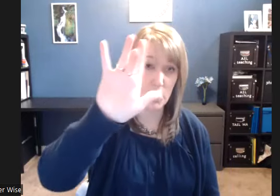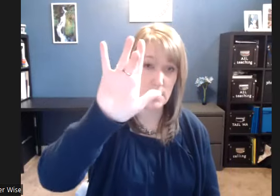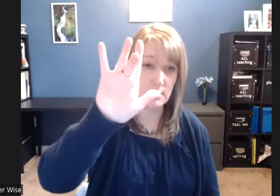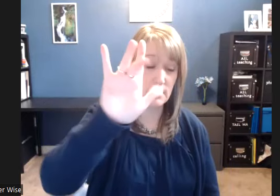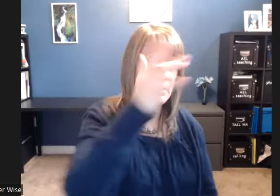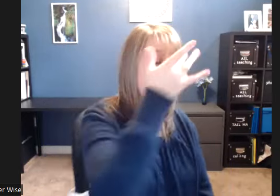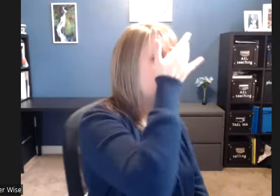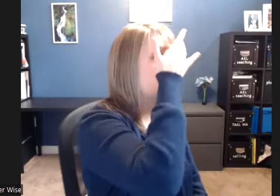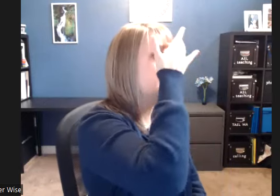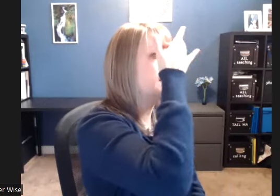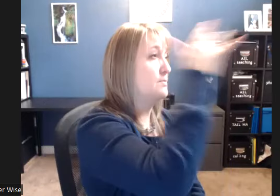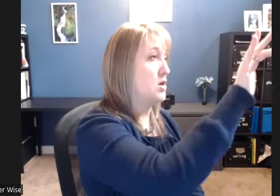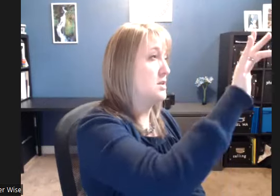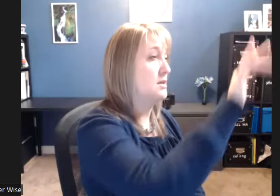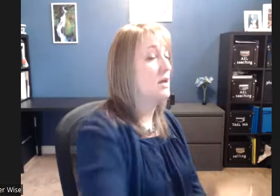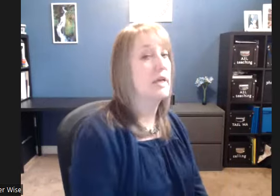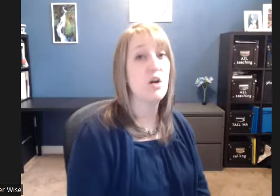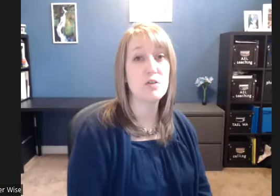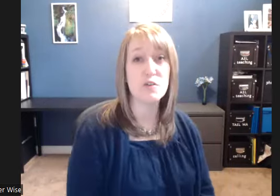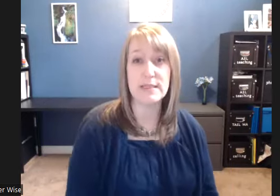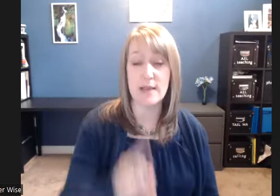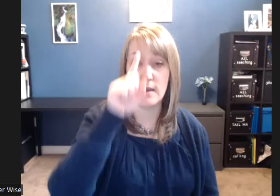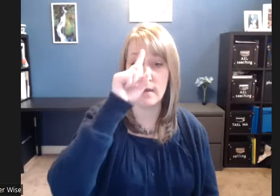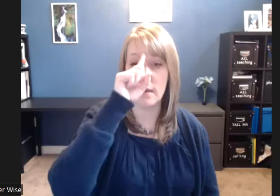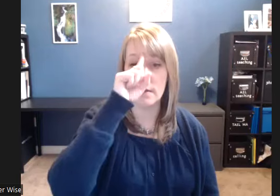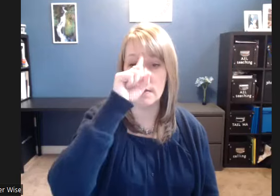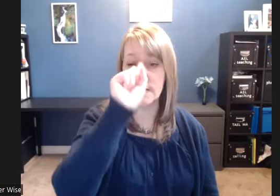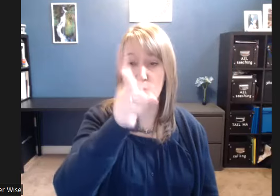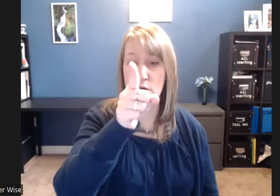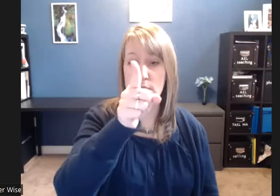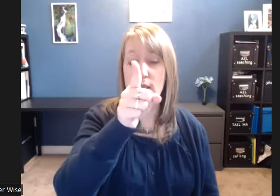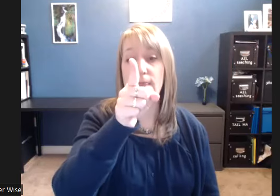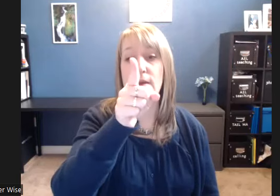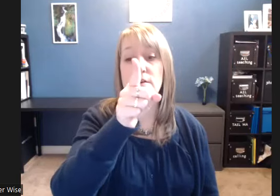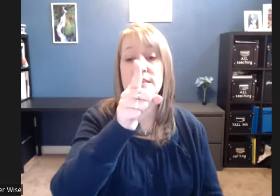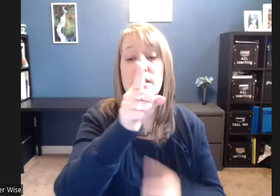smart, smart. It can also be signed smart. There's still a